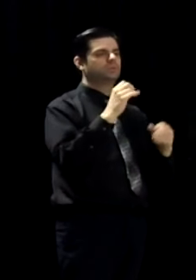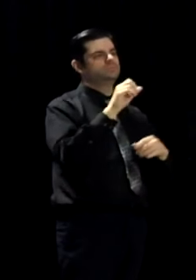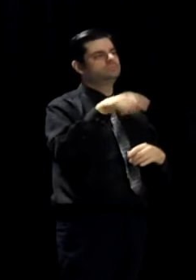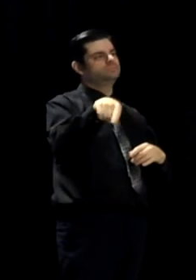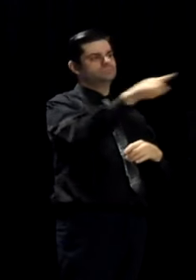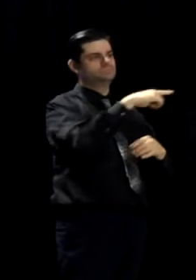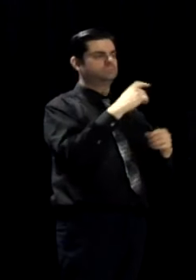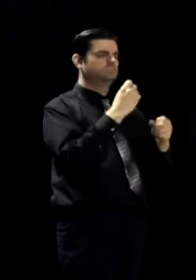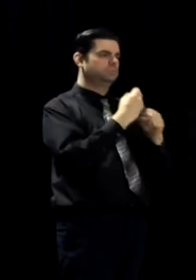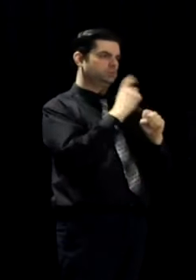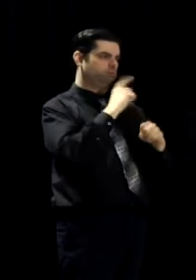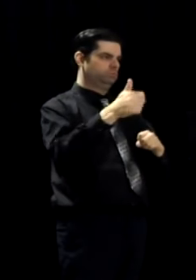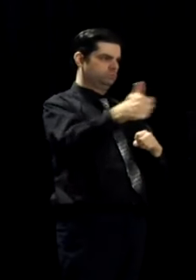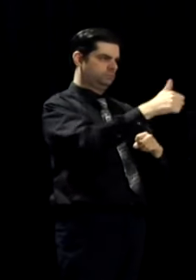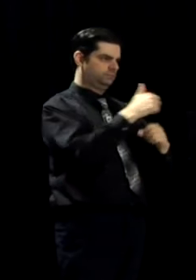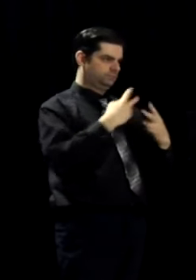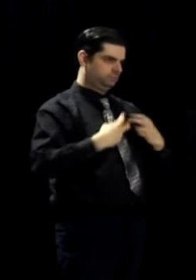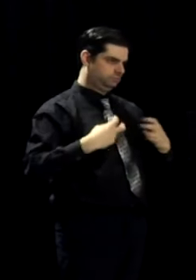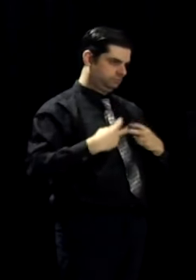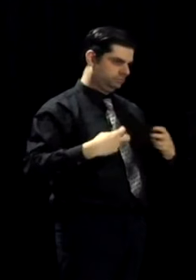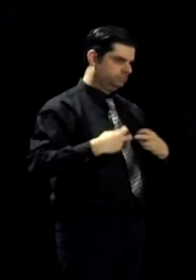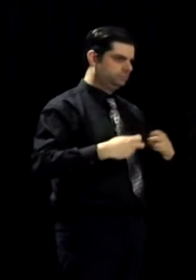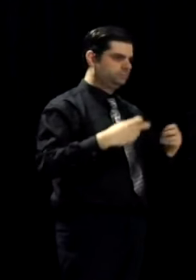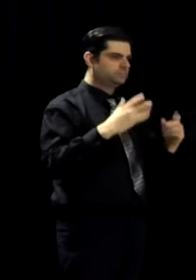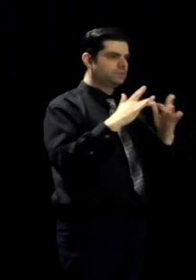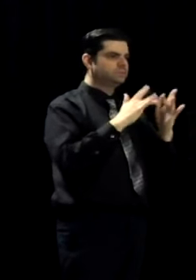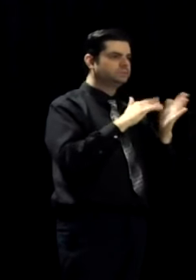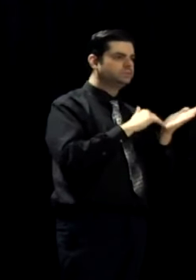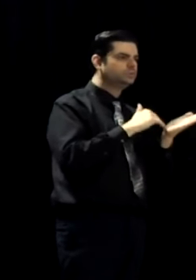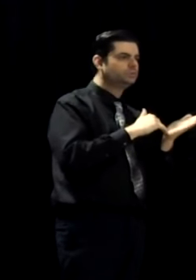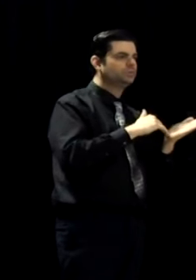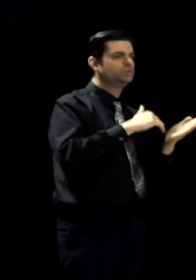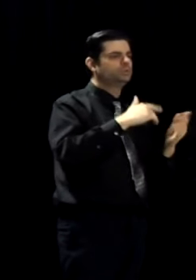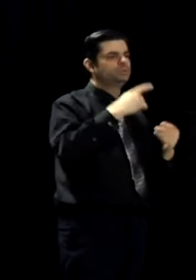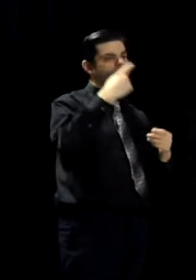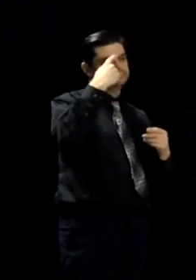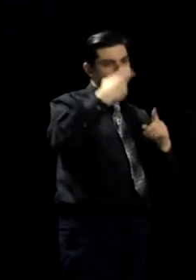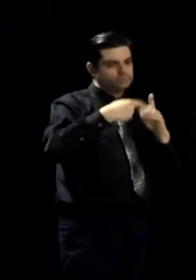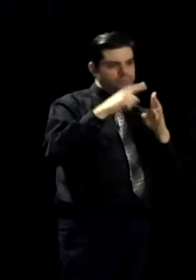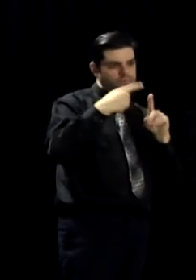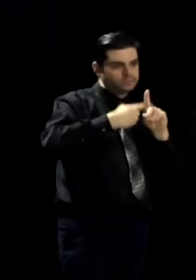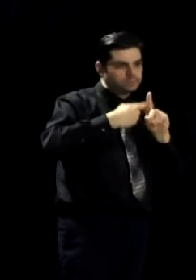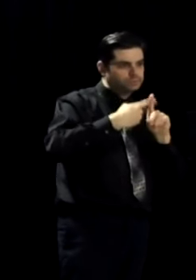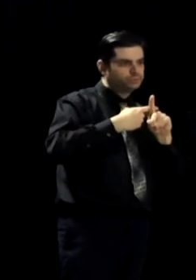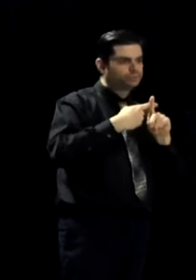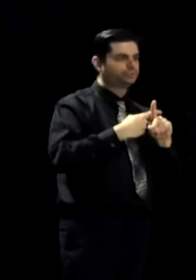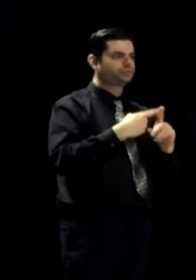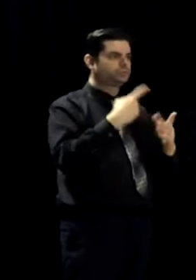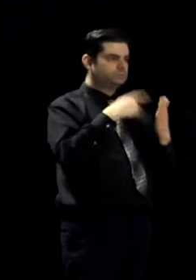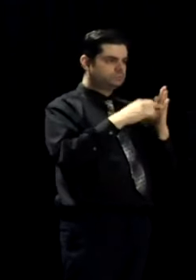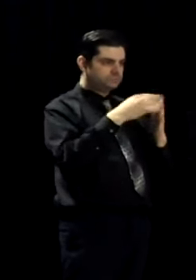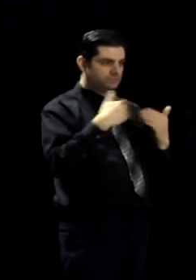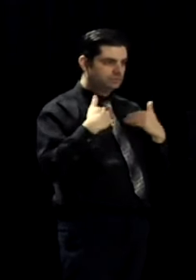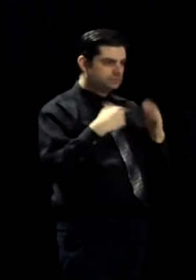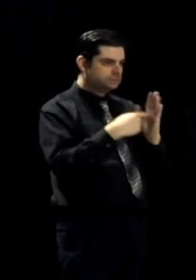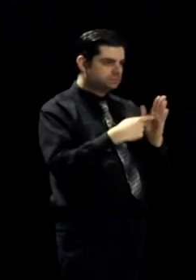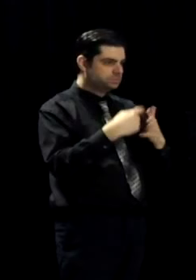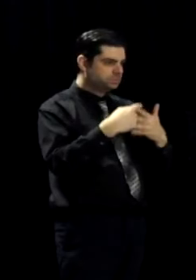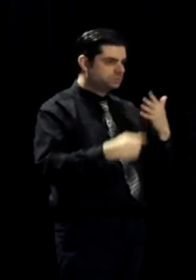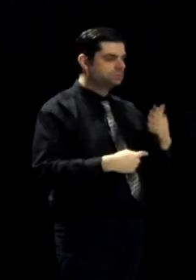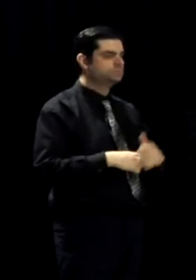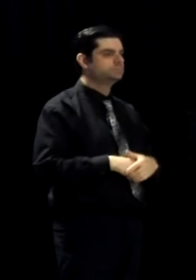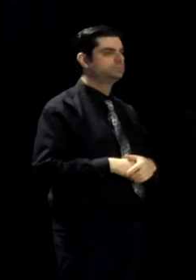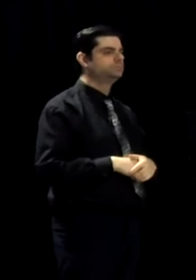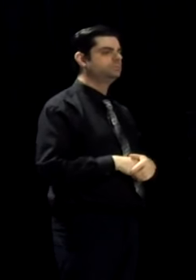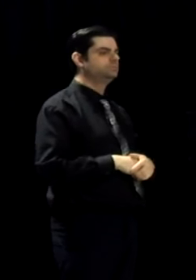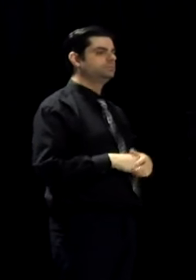Please reach out to your doctor, take your temperature, be very cognizant of any symptoms that you have. The second case was